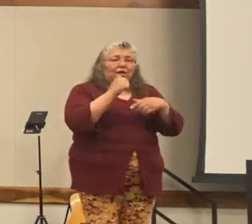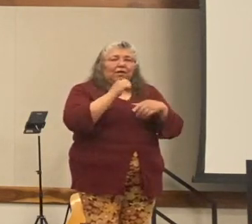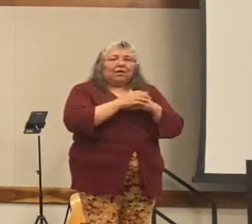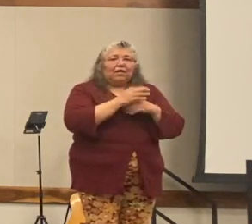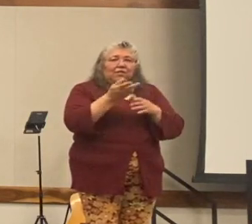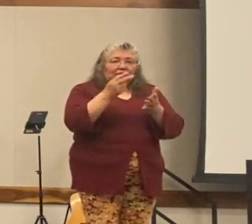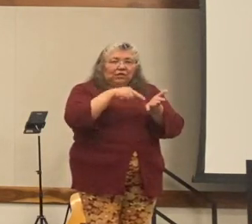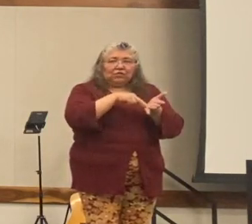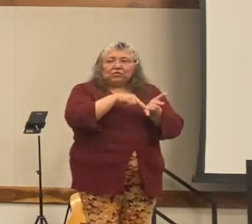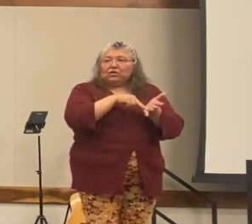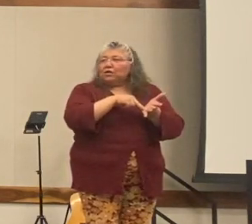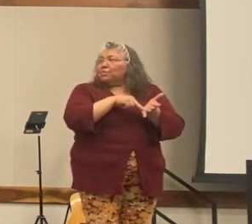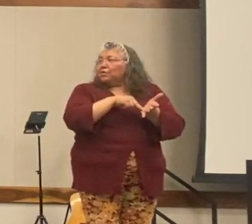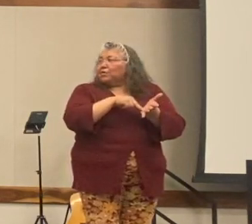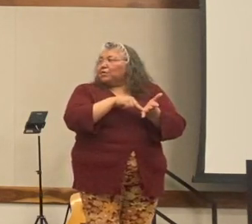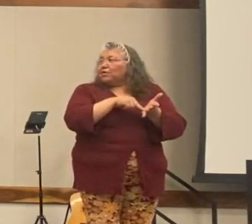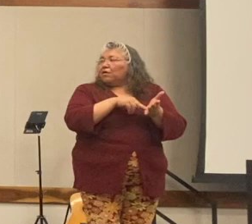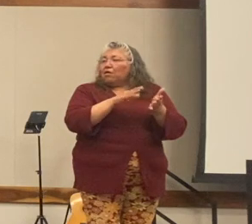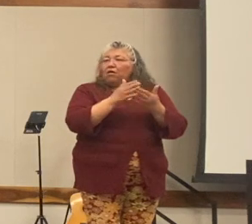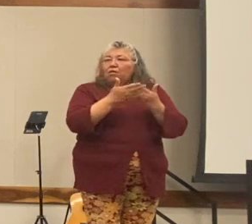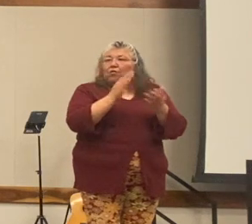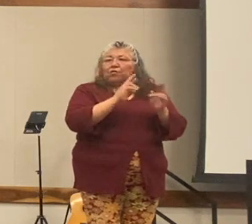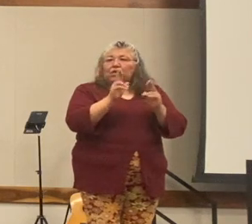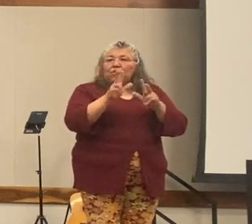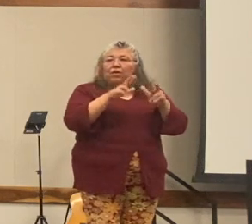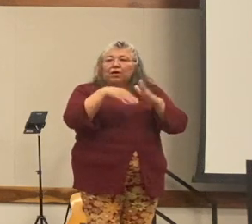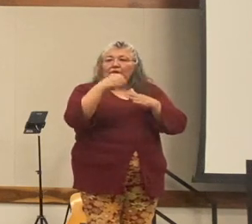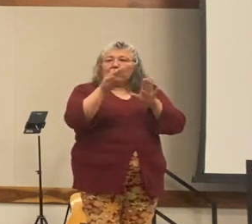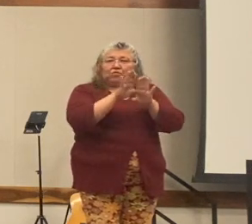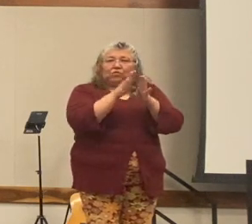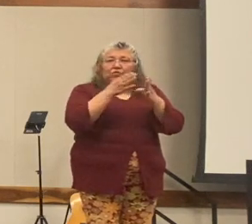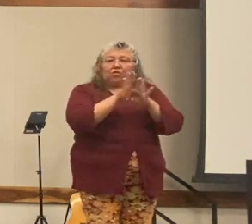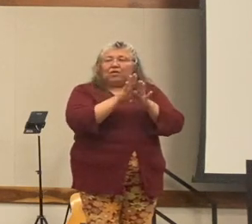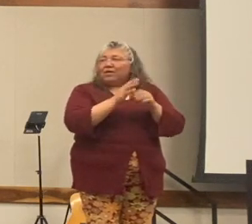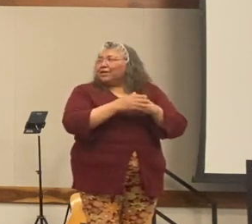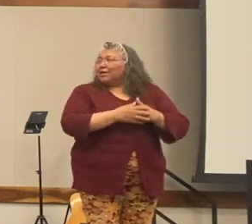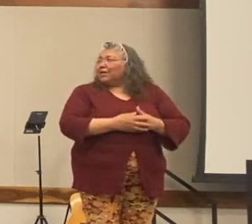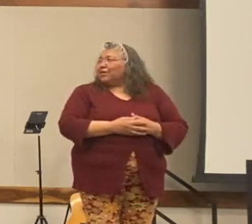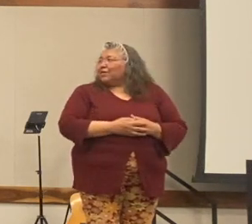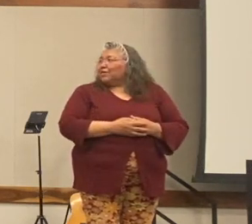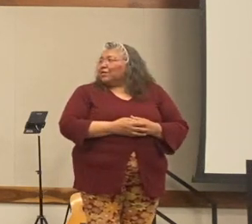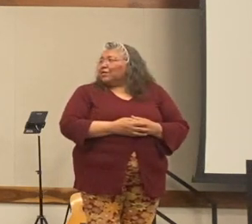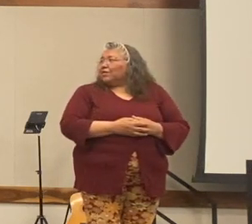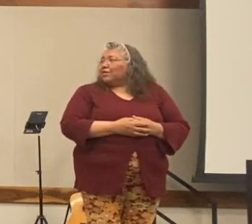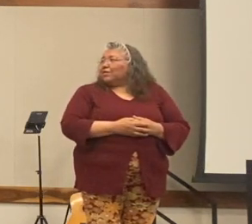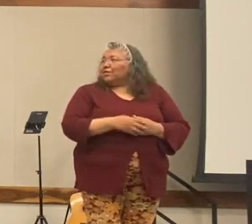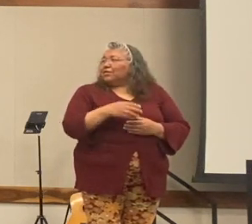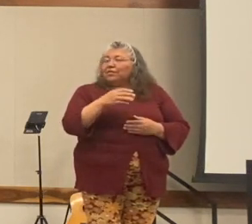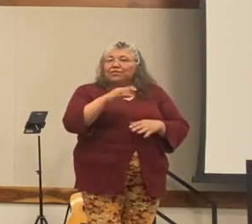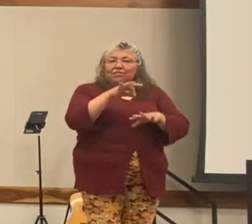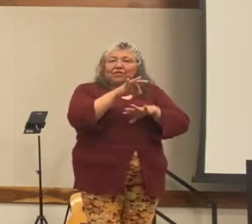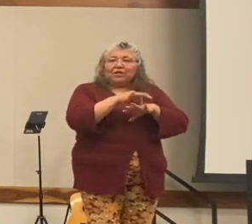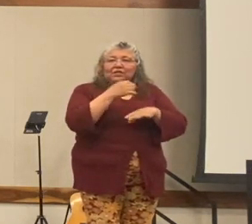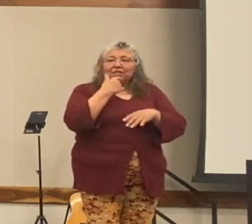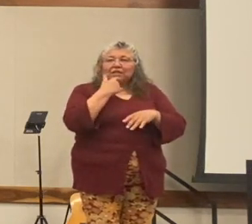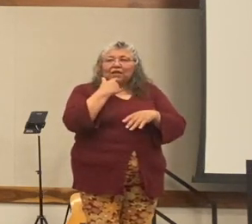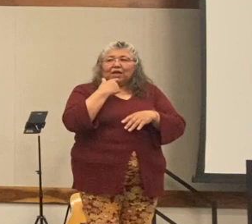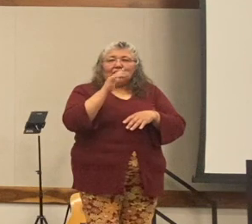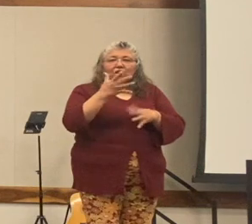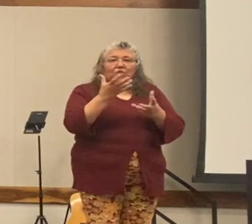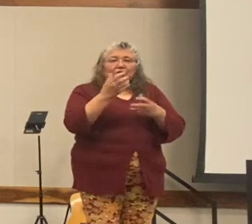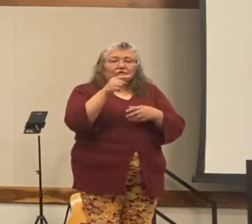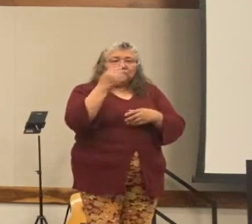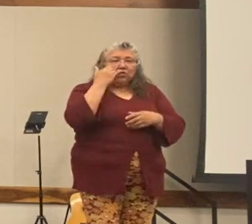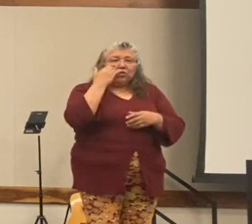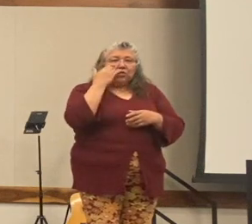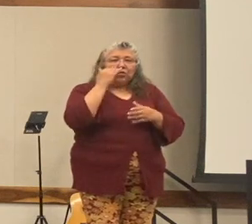up. And so they're about to walk out at my door. And the wife or the fiance says, she says, hey, I just want you to